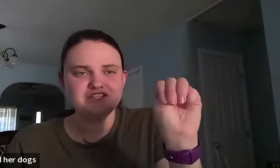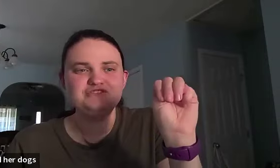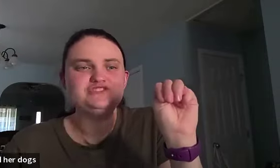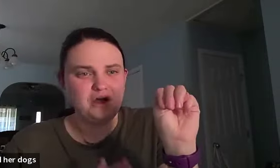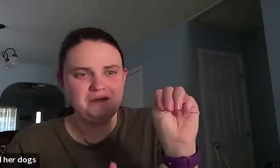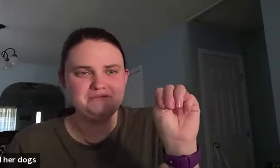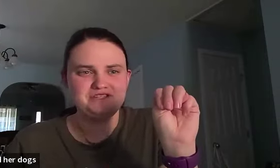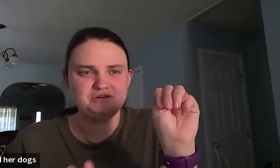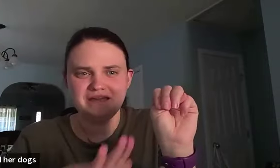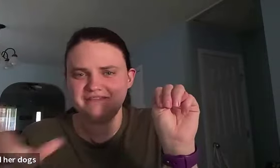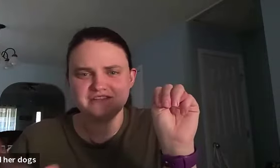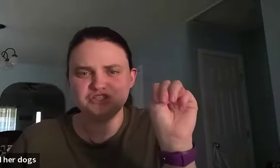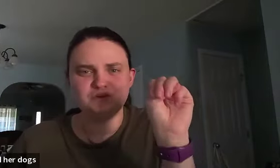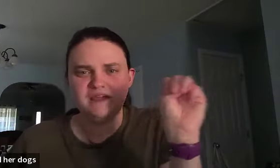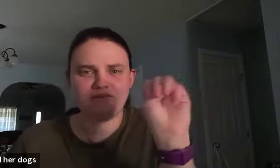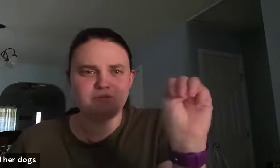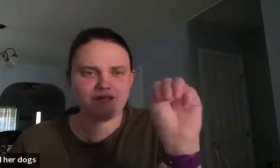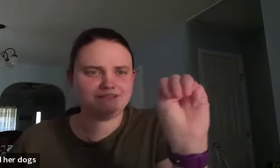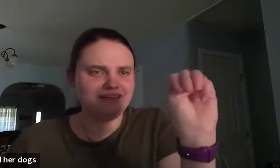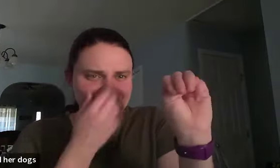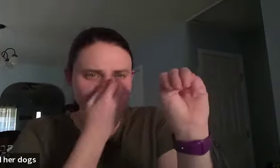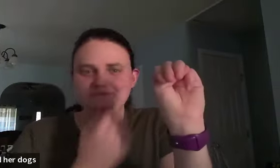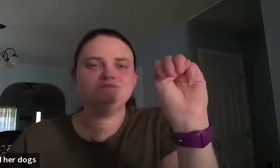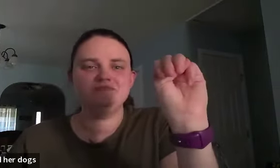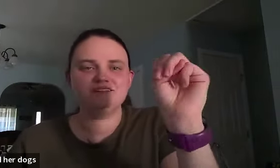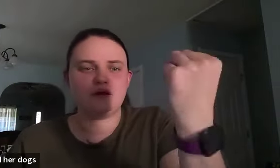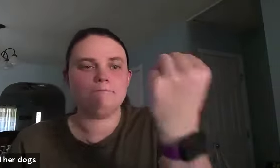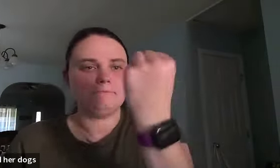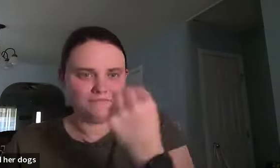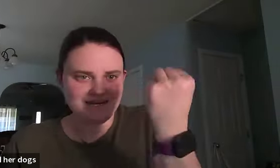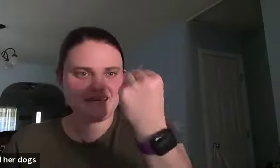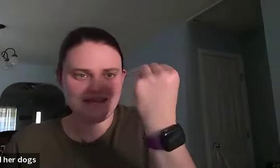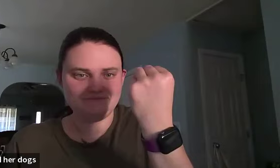so you saw what I was doing. That's just for everybody's. So Monday,